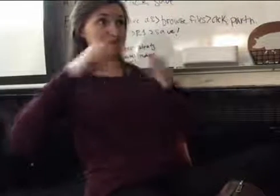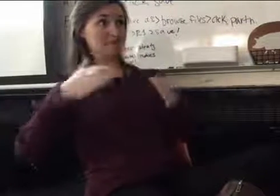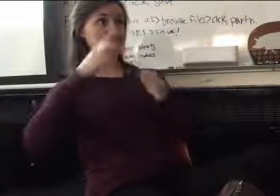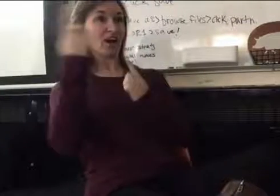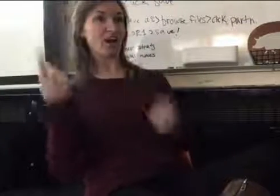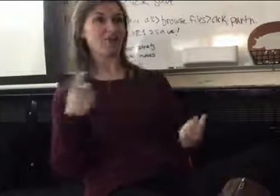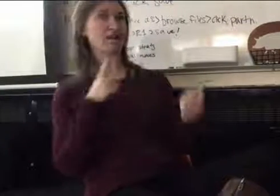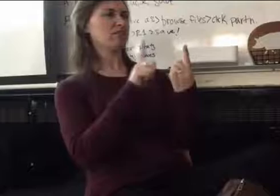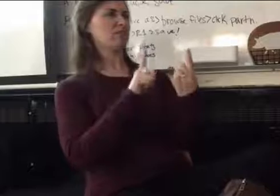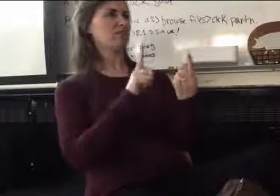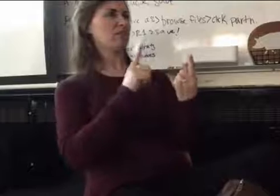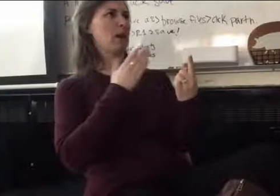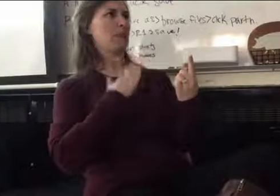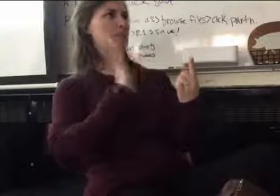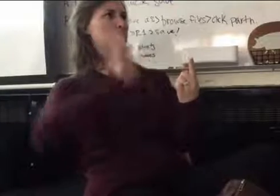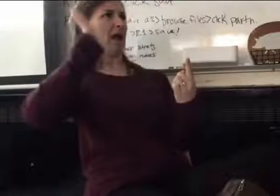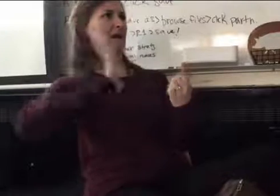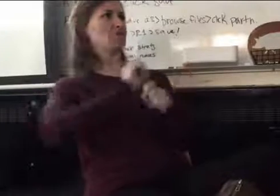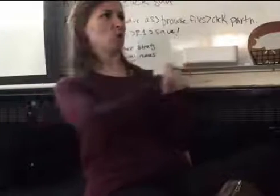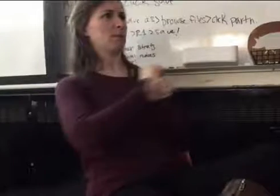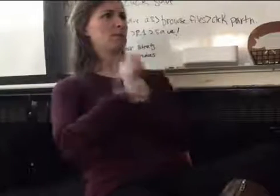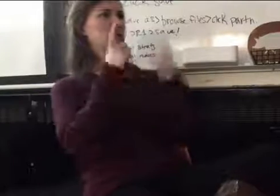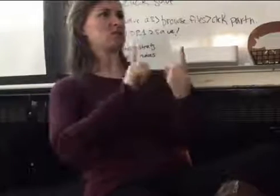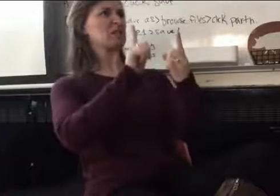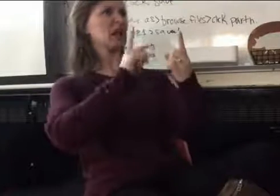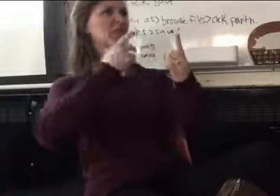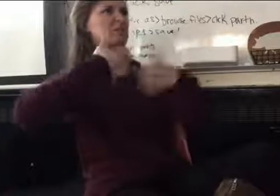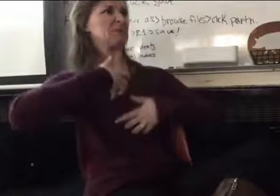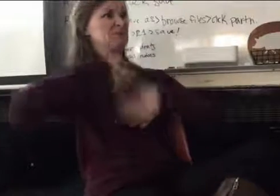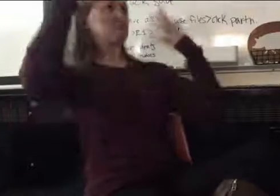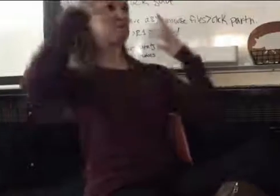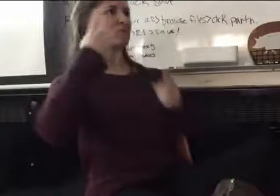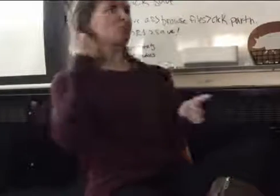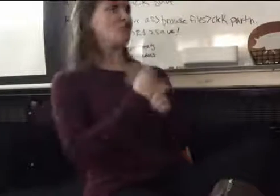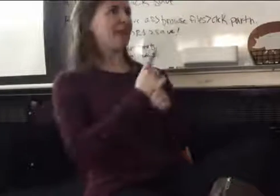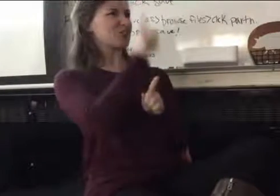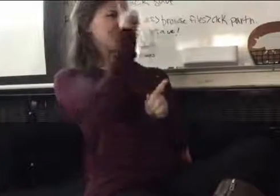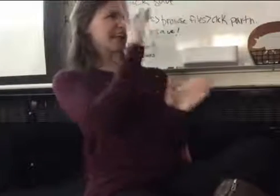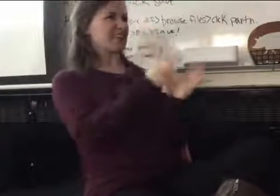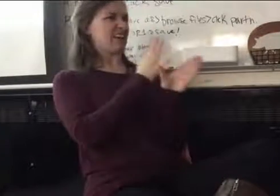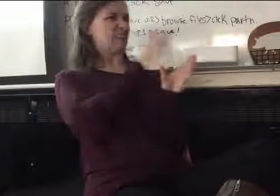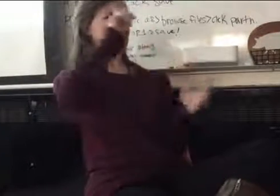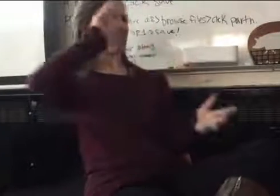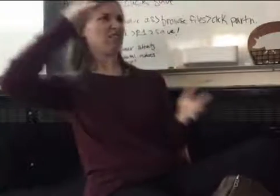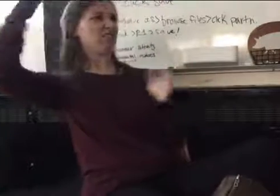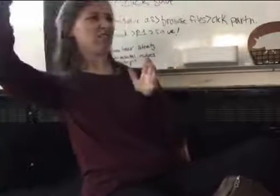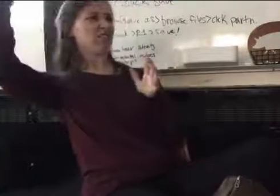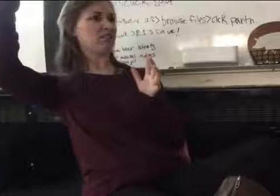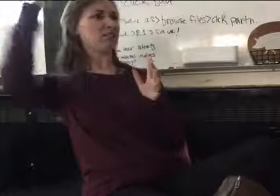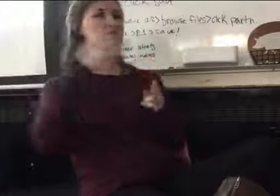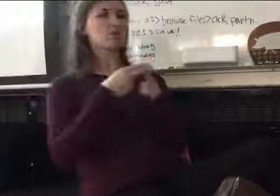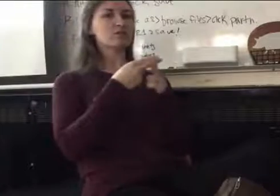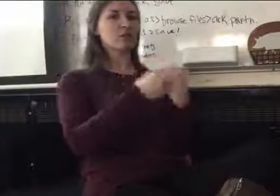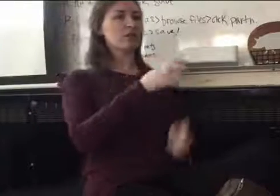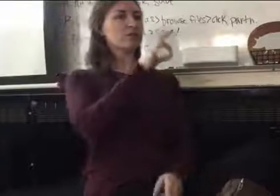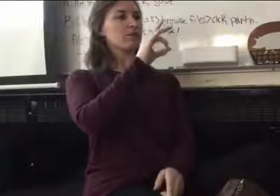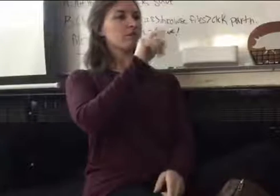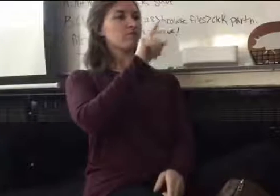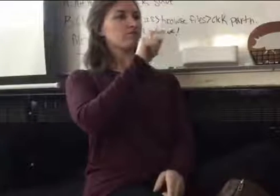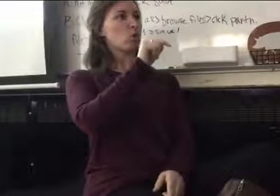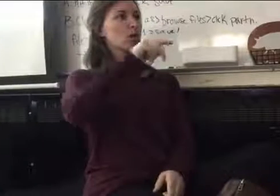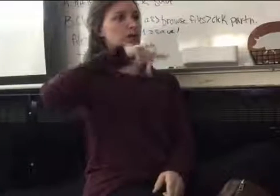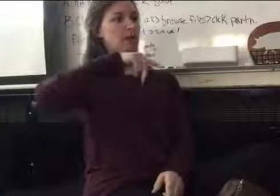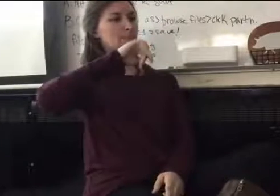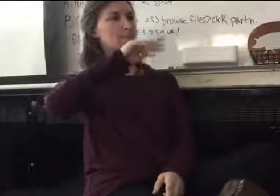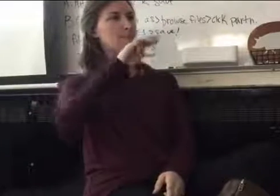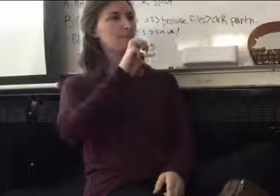slaves are fighting against them, it makes them angry. One of the examples of this anger comes out in what's called the Fort Pillow Massacre. Basically, this